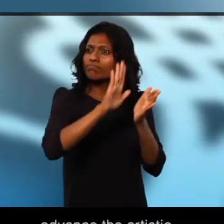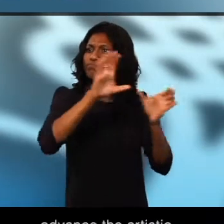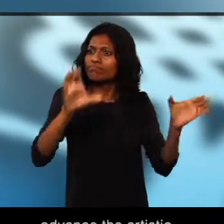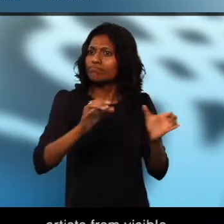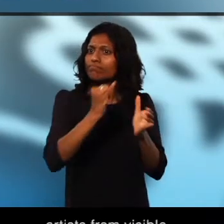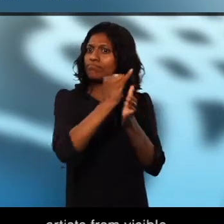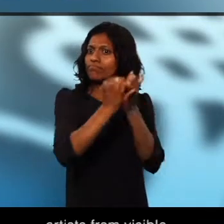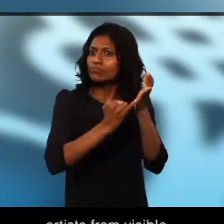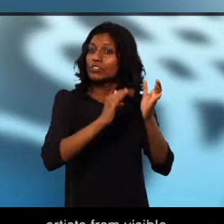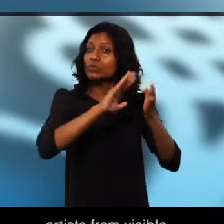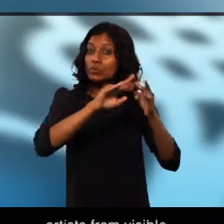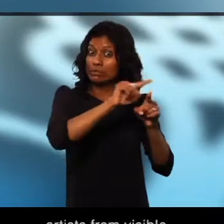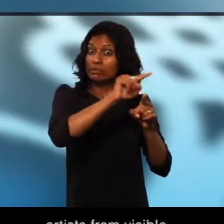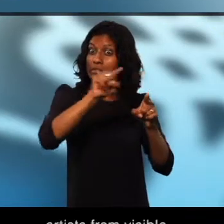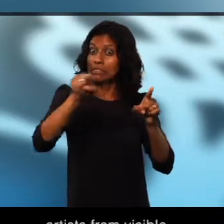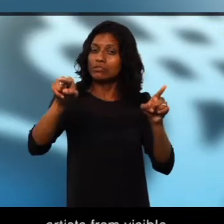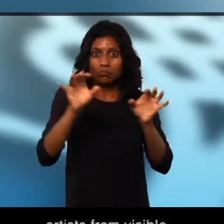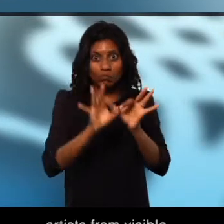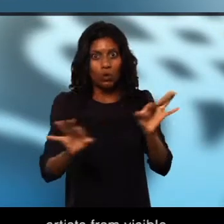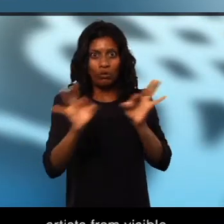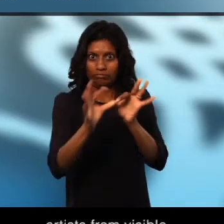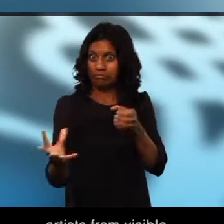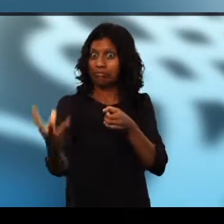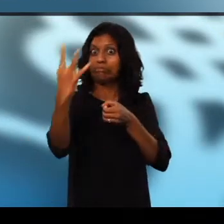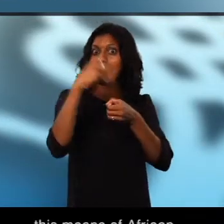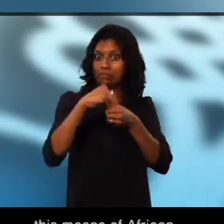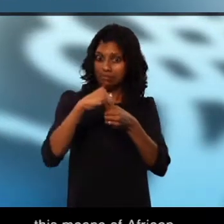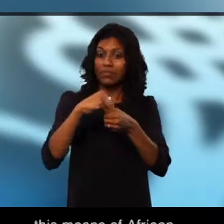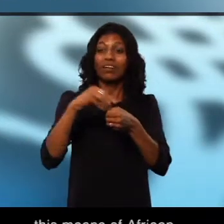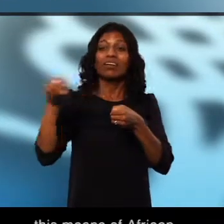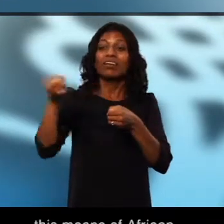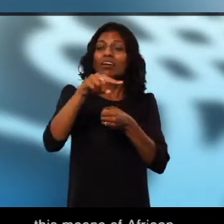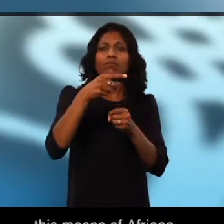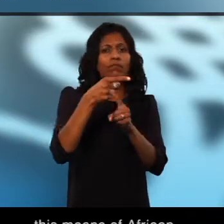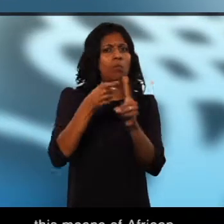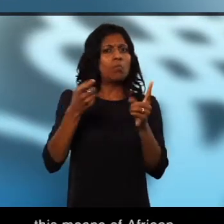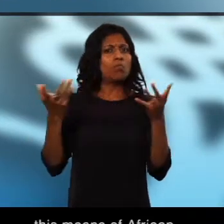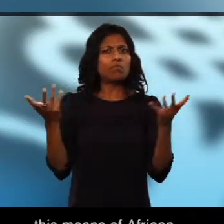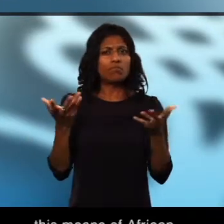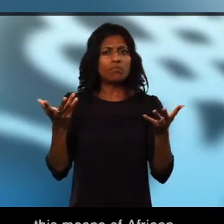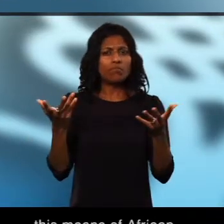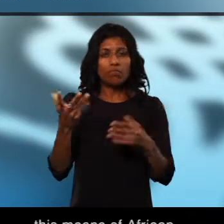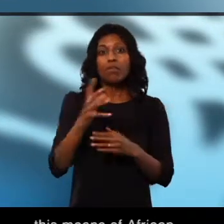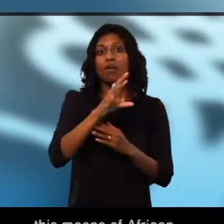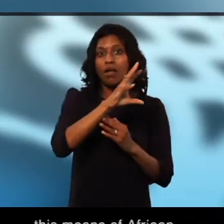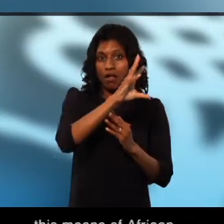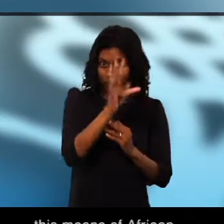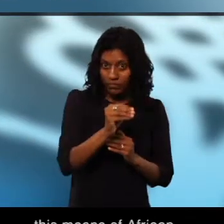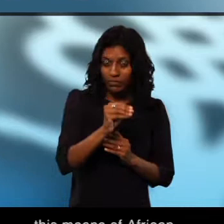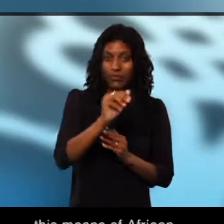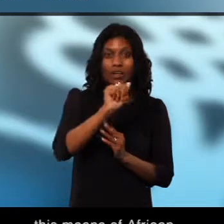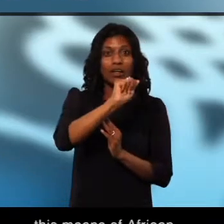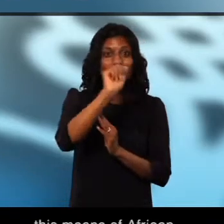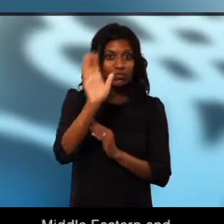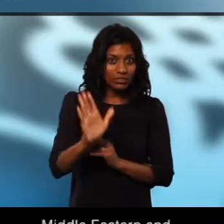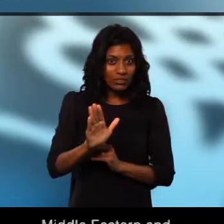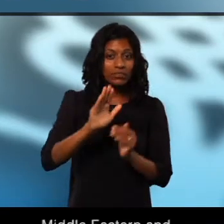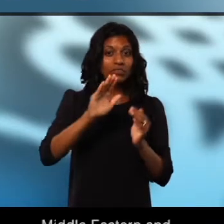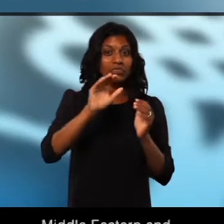Canadian artists from visible minority groups. This means of African, Asian, Latin American, Middle Eastern,